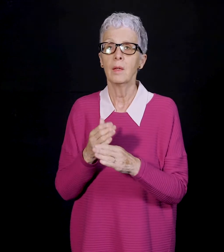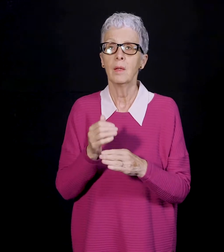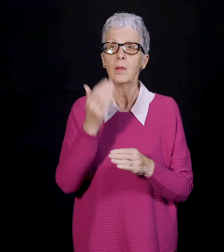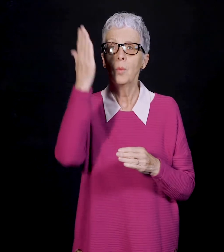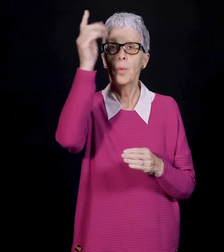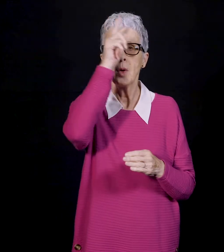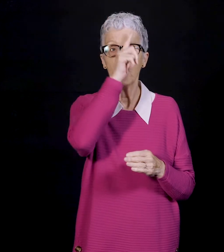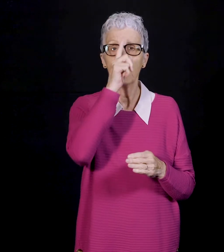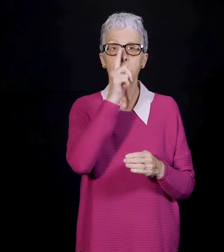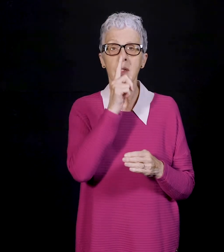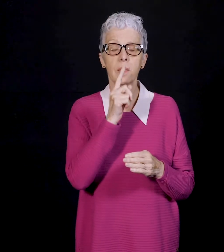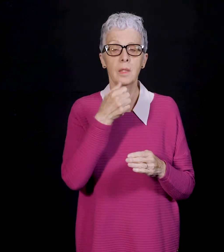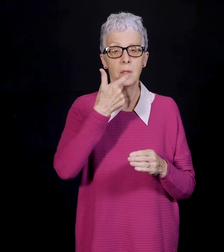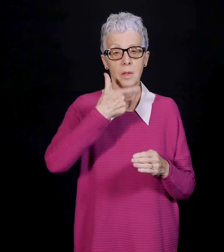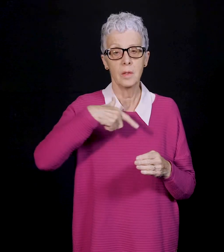hope. Your